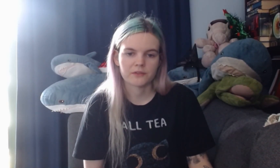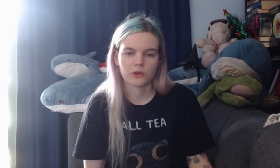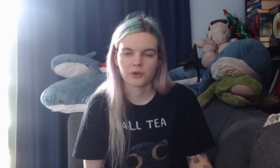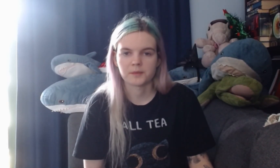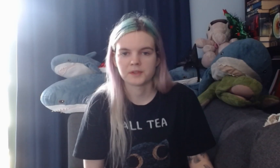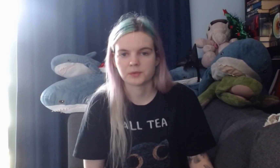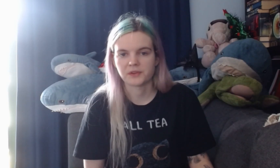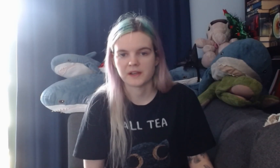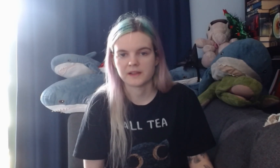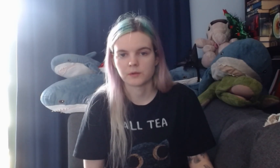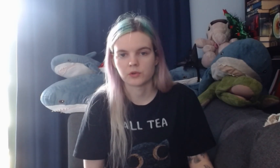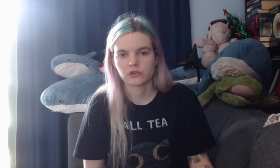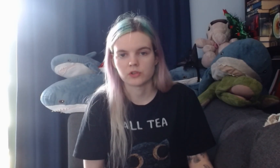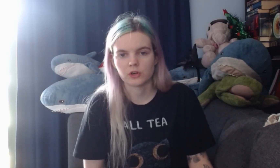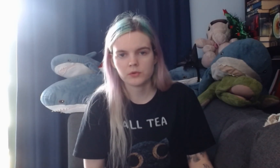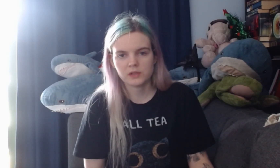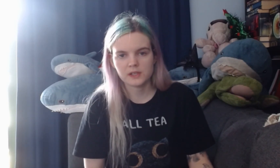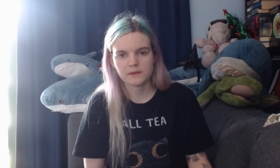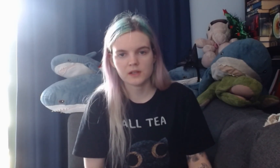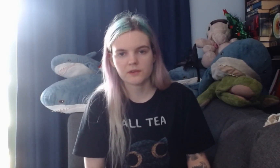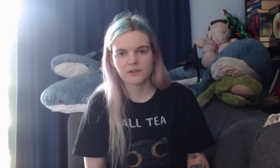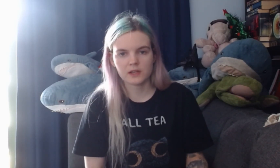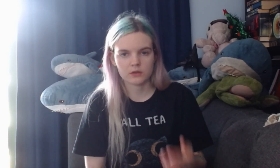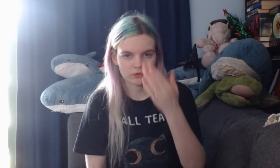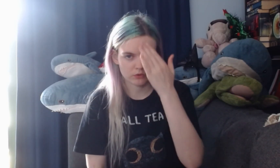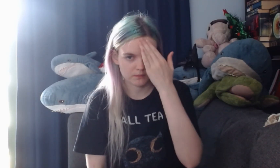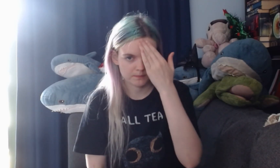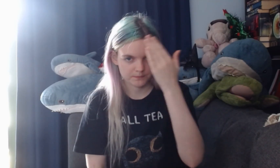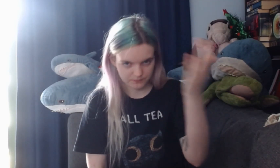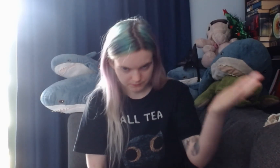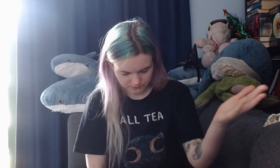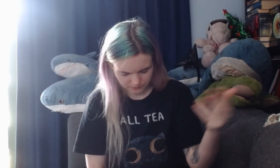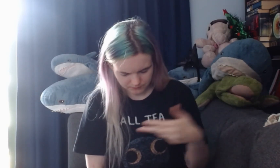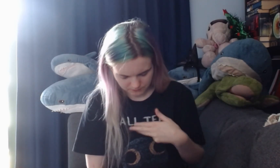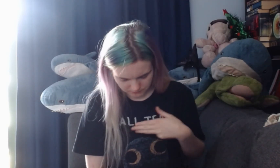learned a bit of the sign language in the community, and that is the thank you. So.